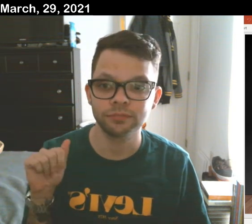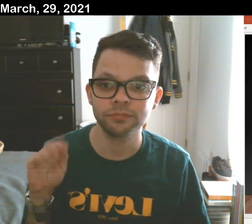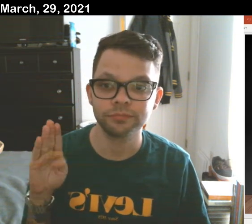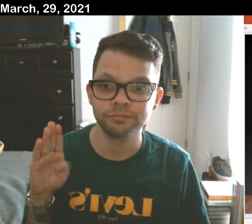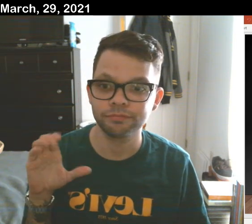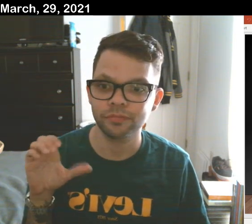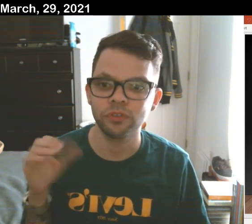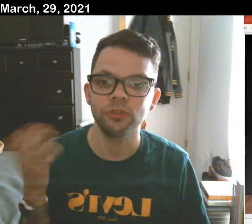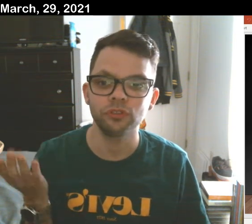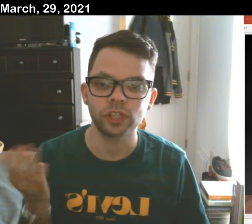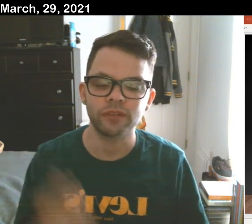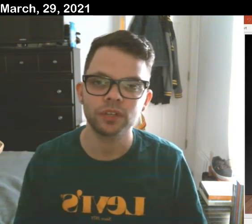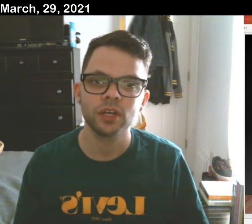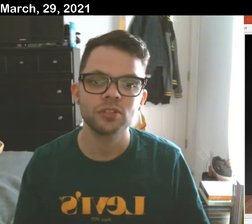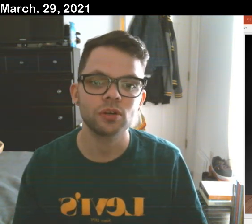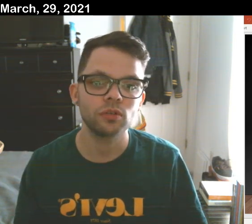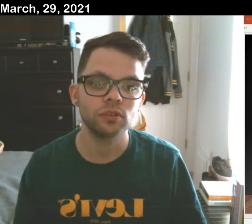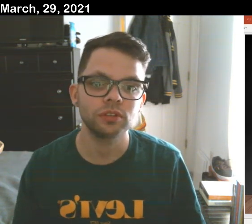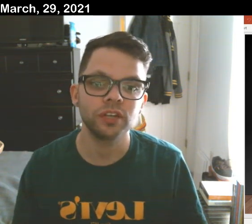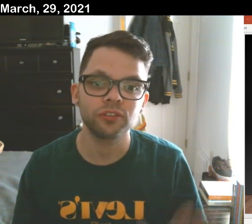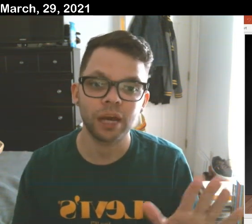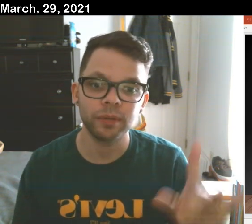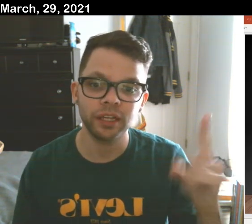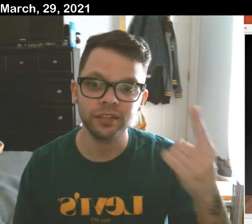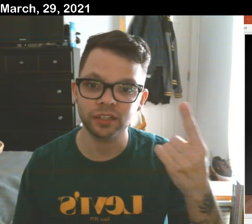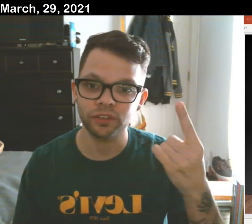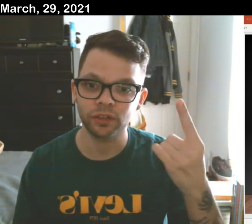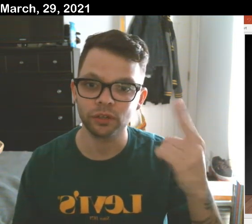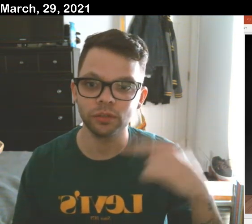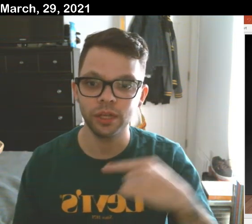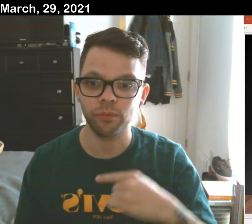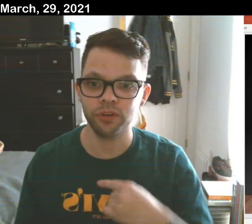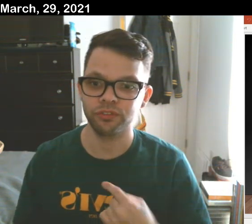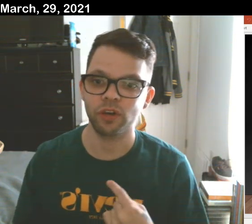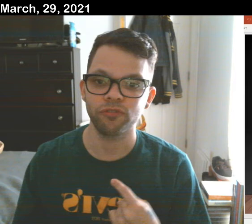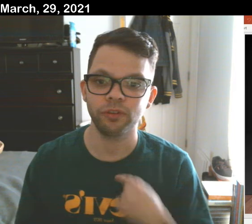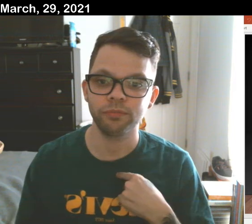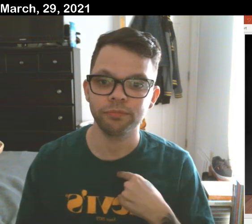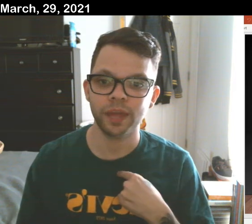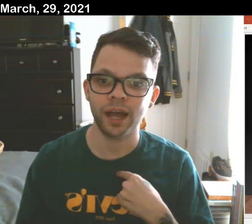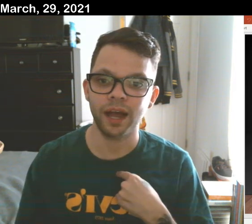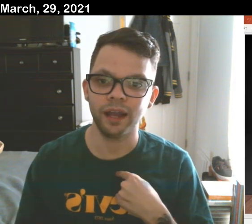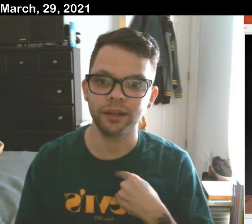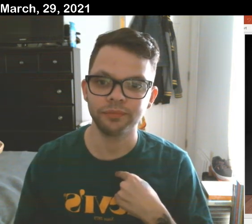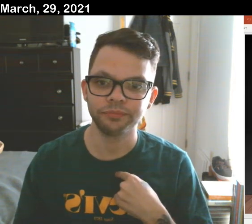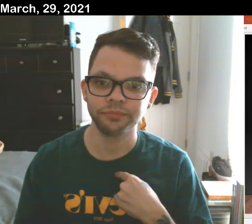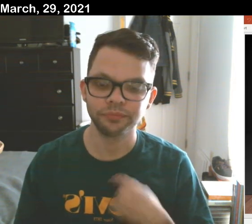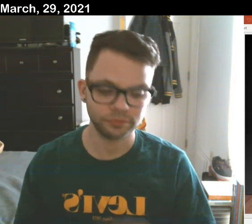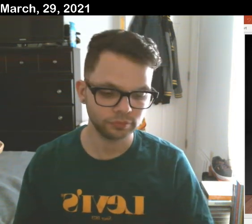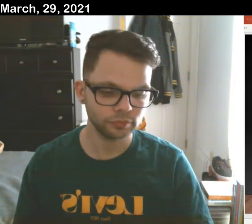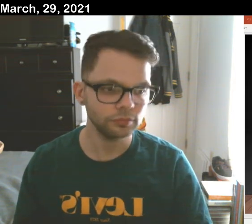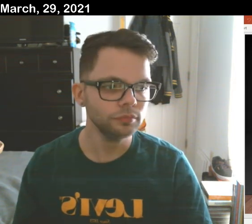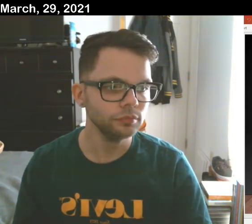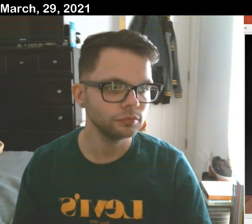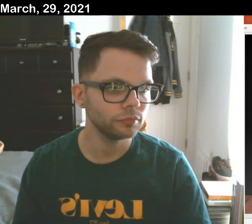left, you'll use your left. So take your dominant index finger and point yourself. I.